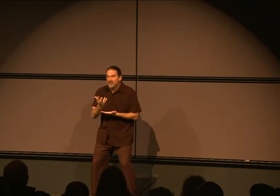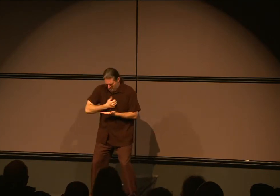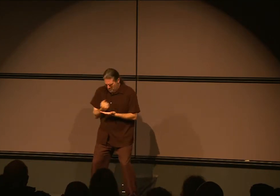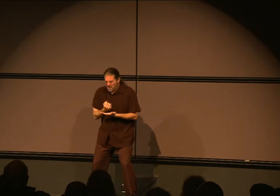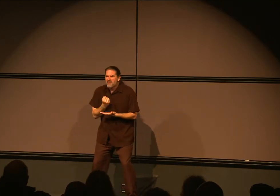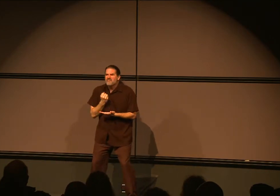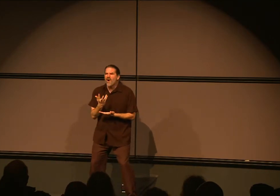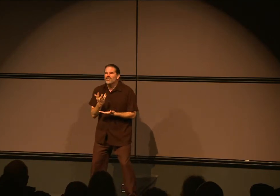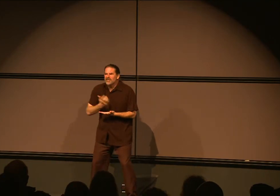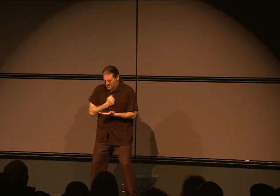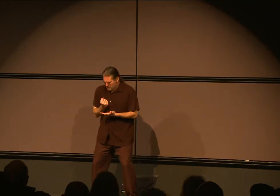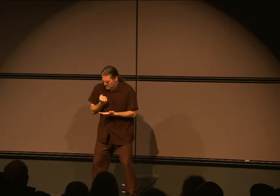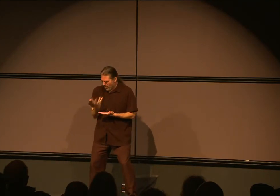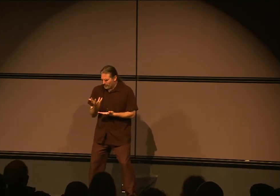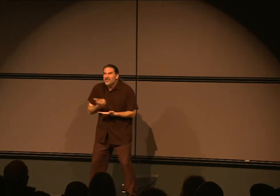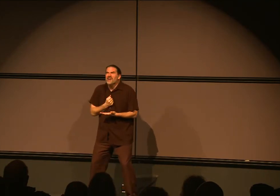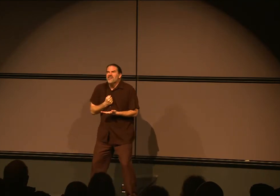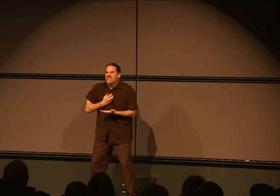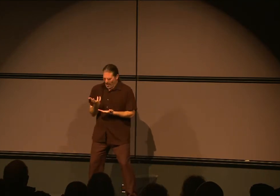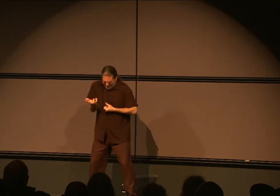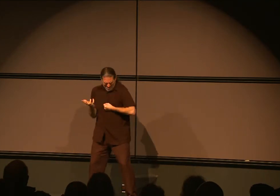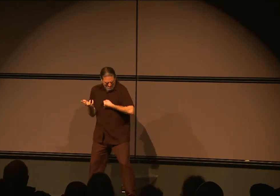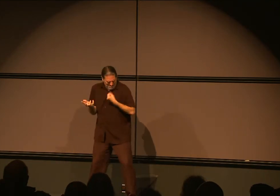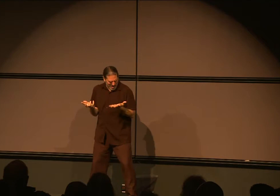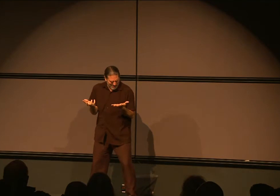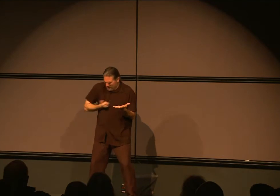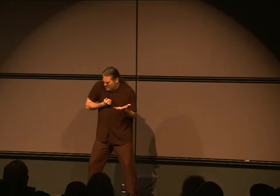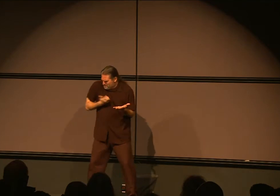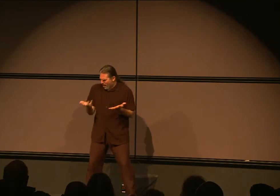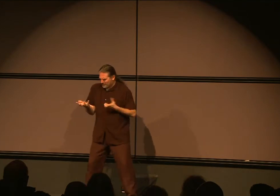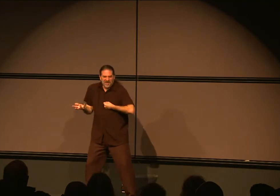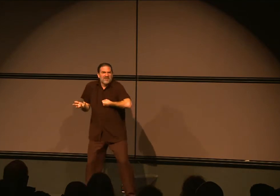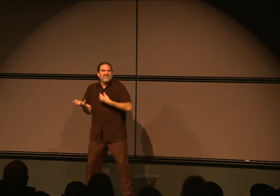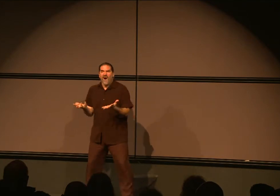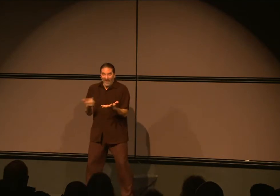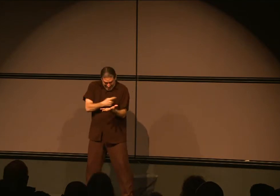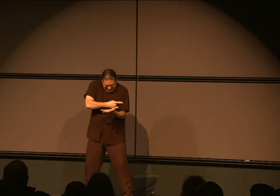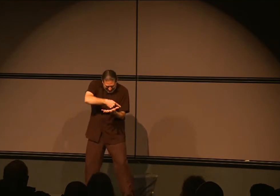Poetry. Poetry. It's the painter,